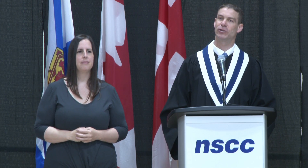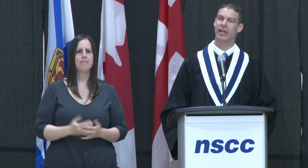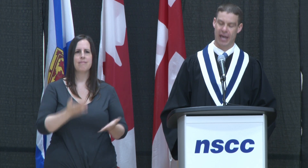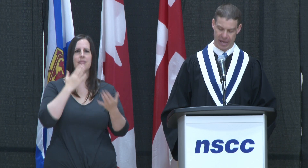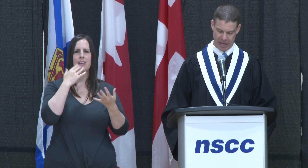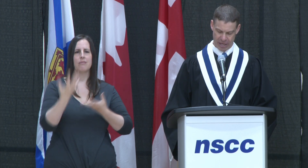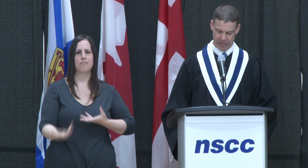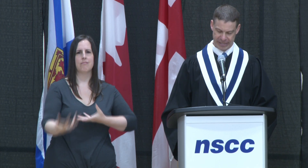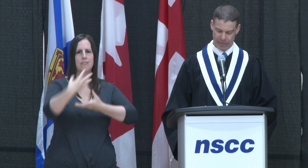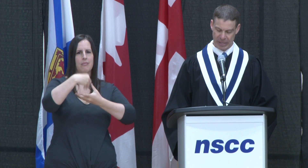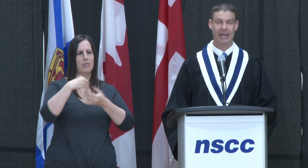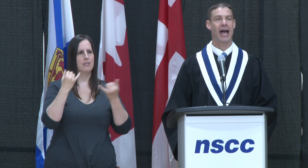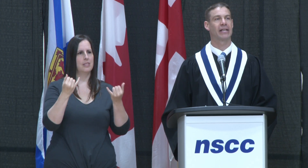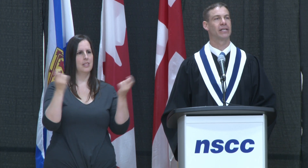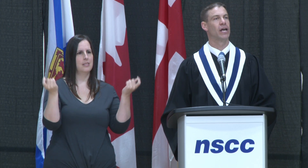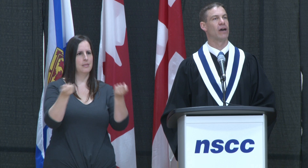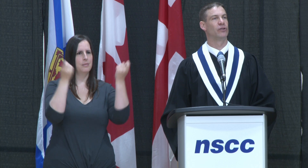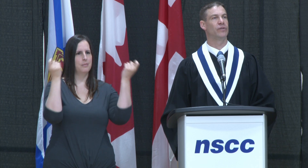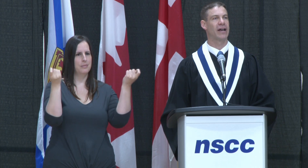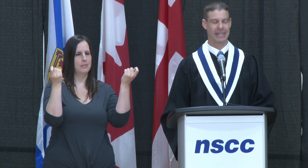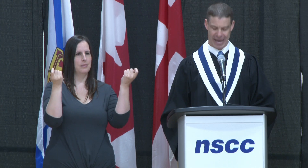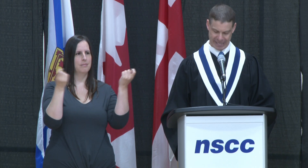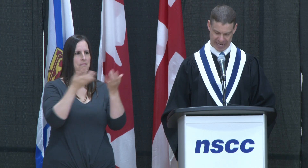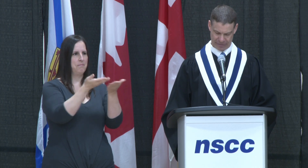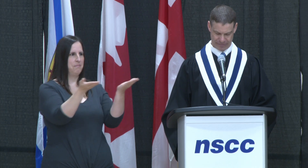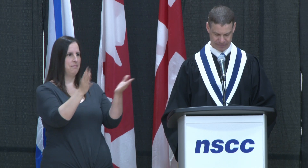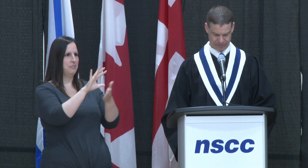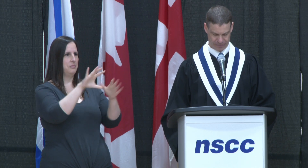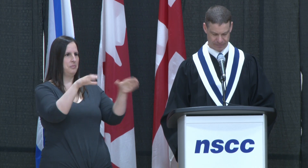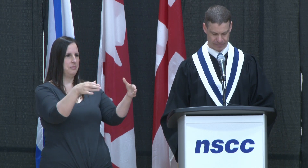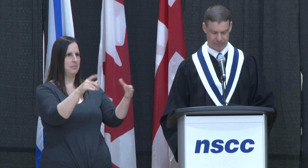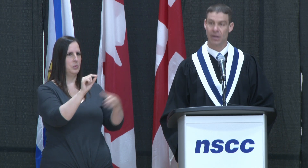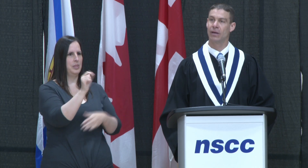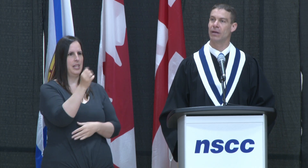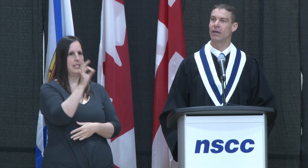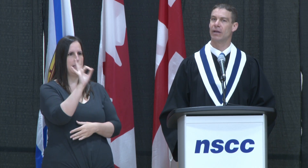very special day to celebrate the class of 2019.